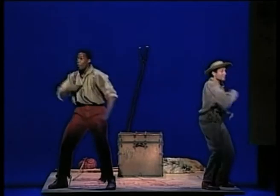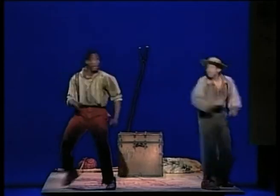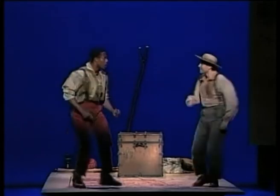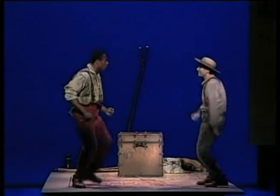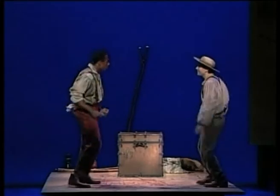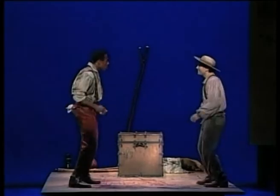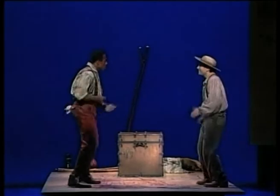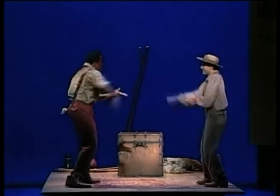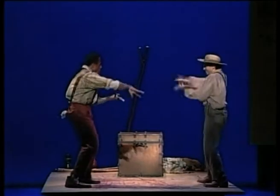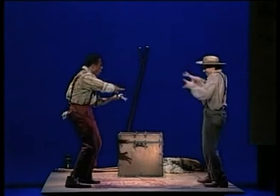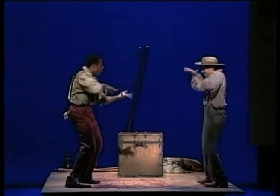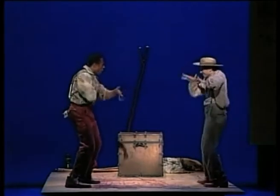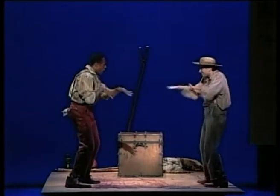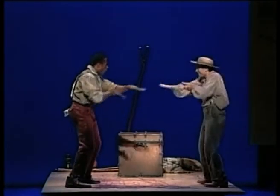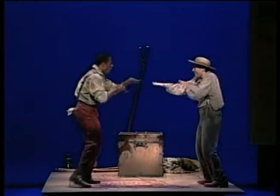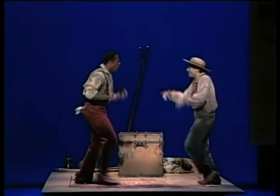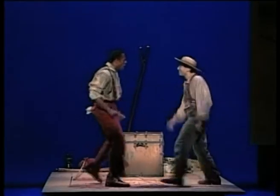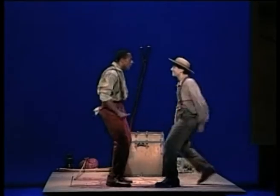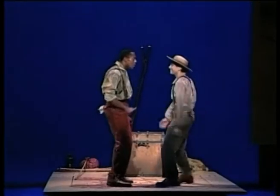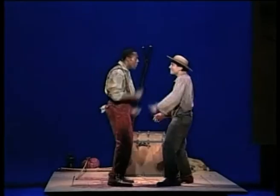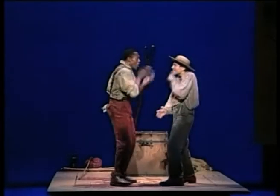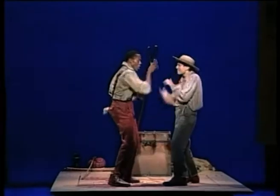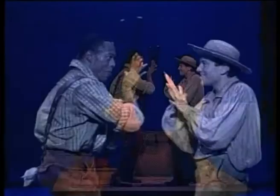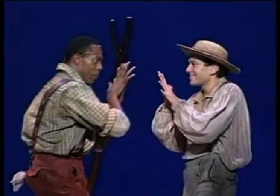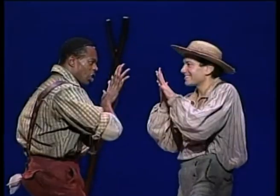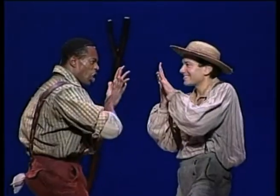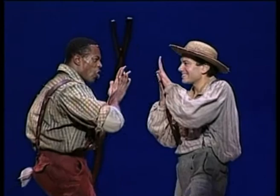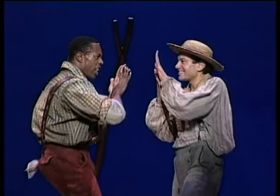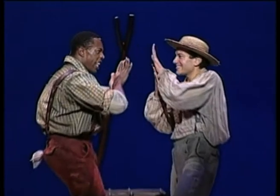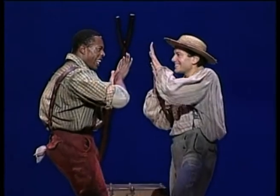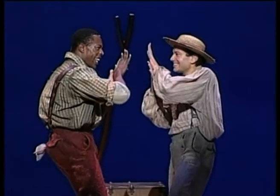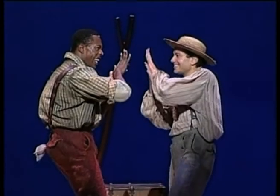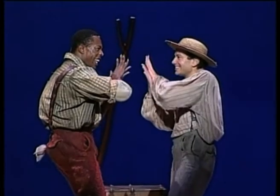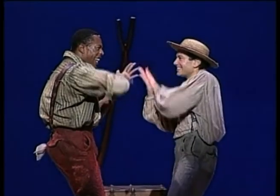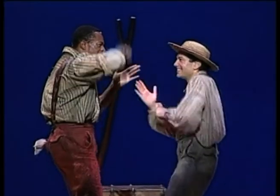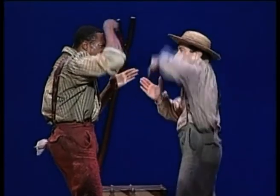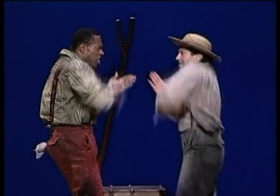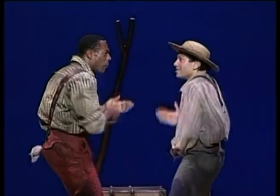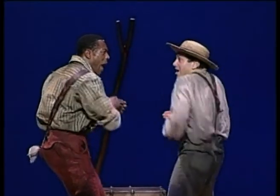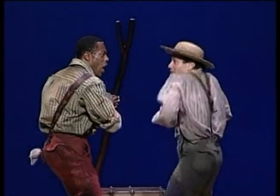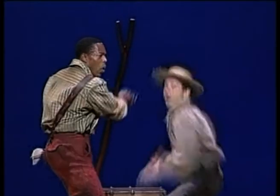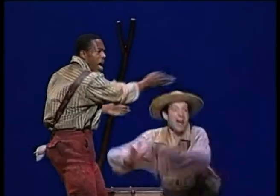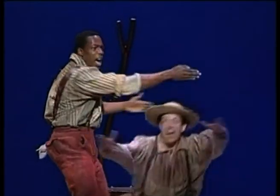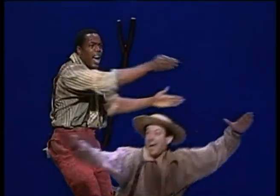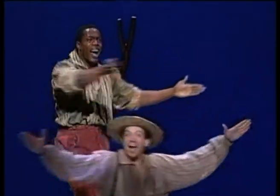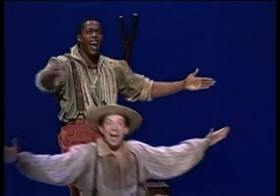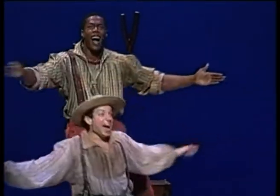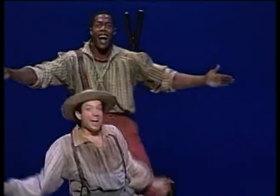and self-discovery begins on a raft in the Mississippi River in the 1840s, where Huck, escaping from a drunken father, meets up with